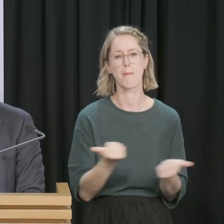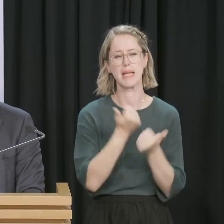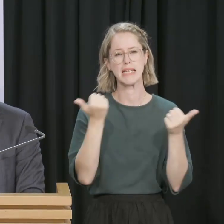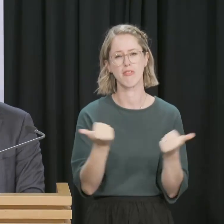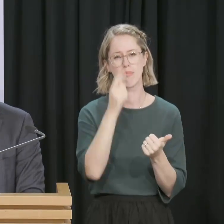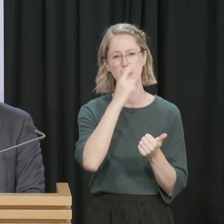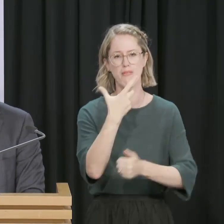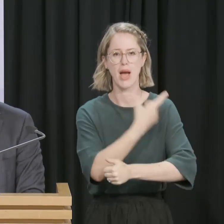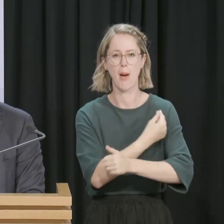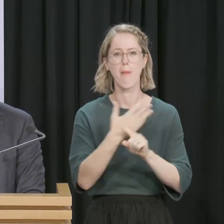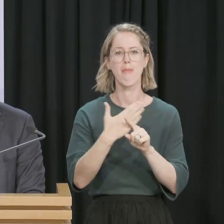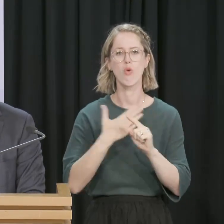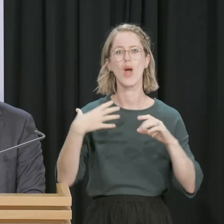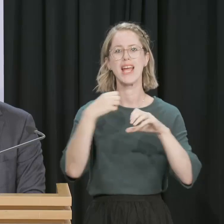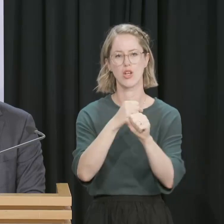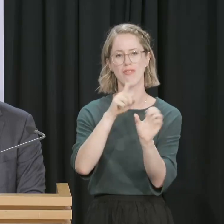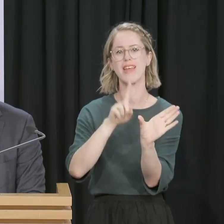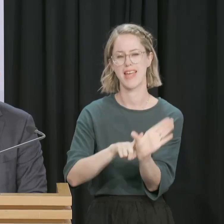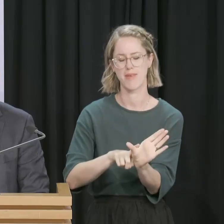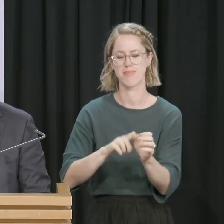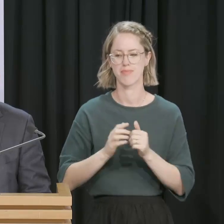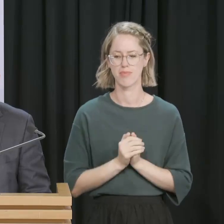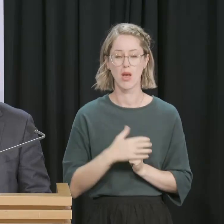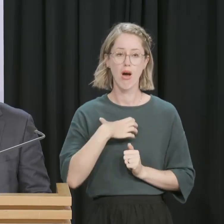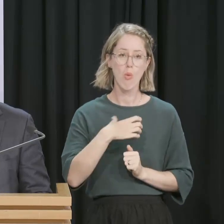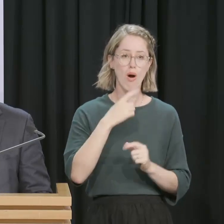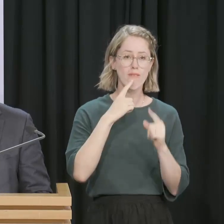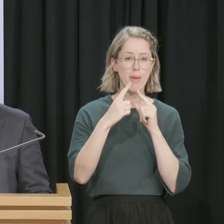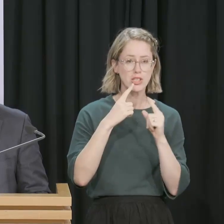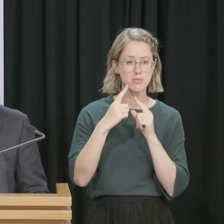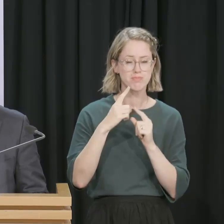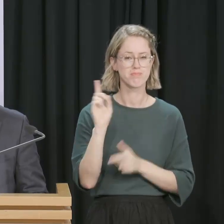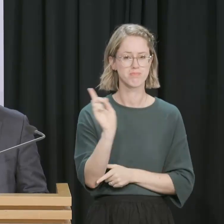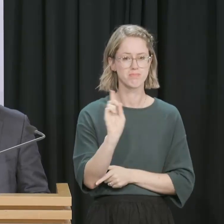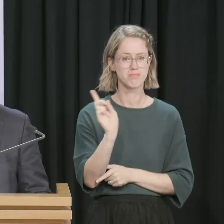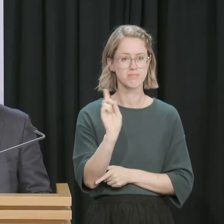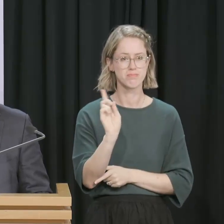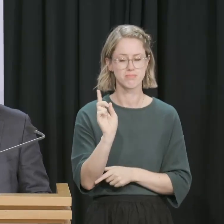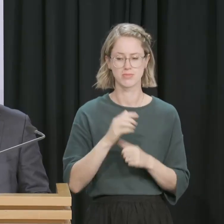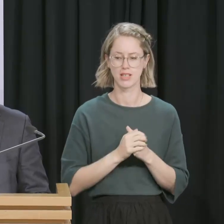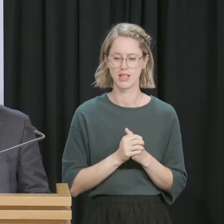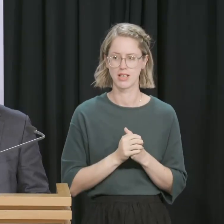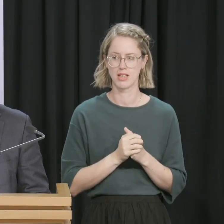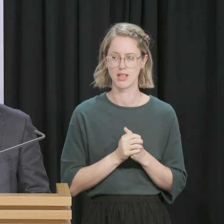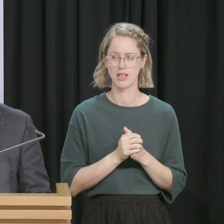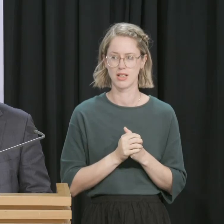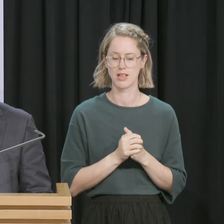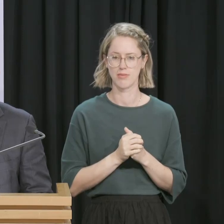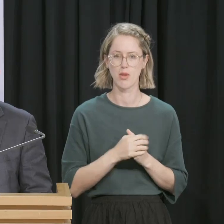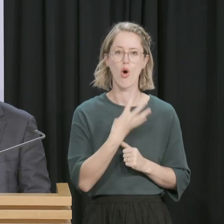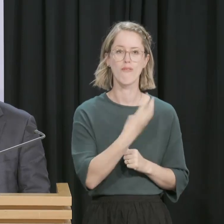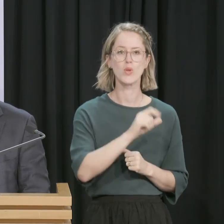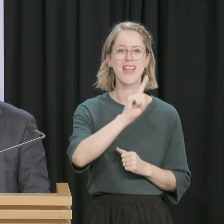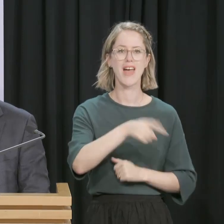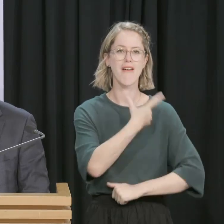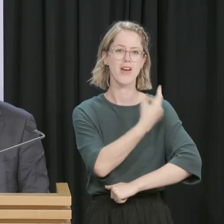by the end of the year. In further detail, approximately 40,000 courses are being allocated to our Māori and